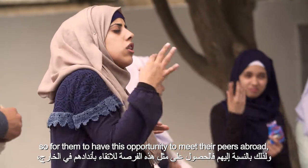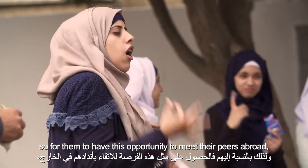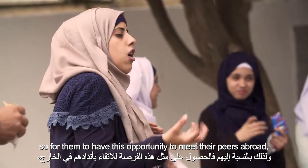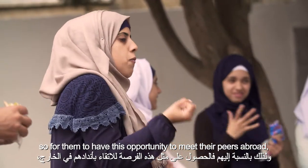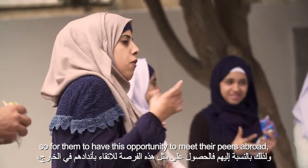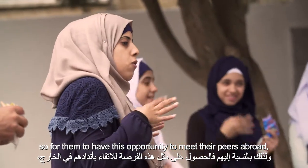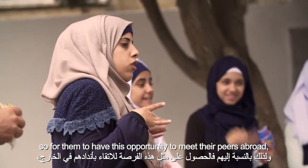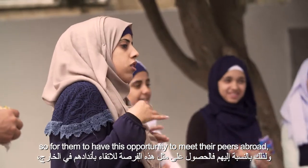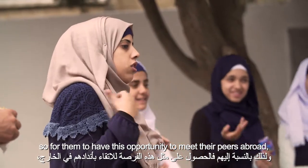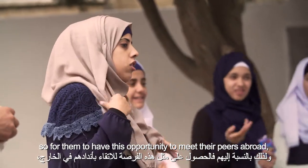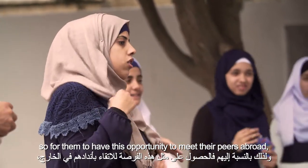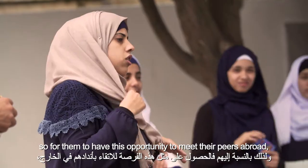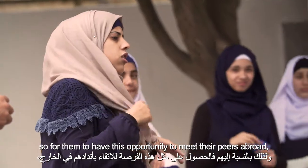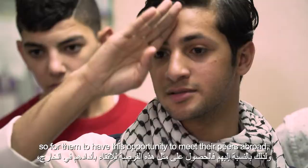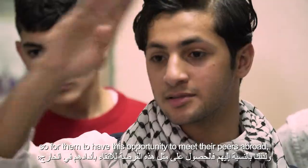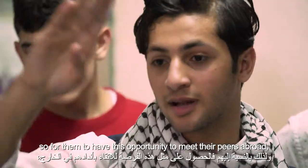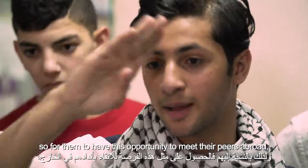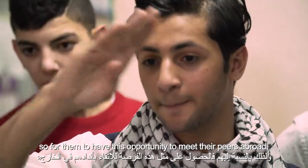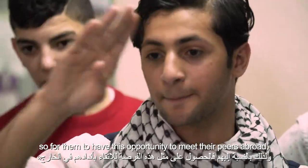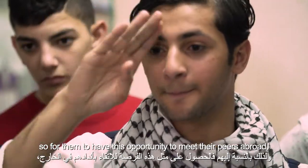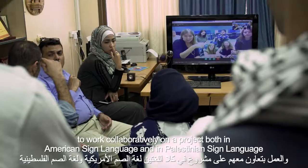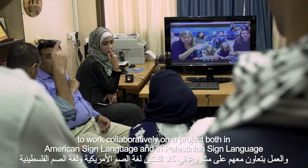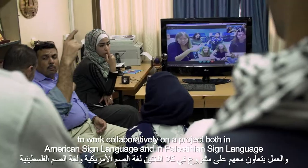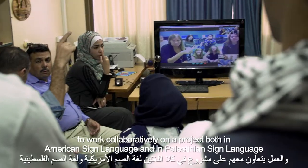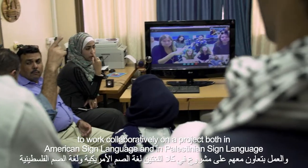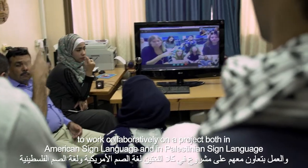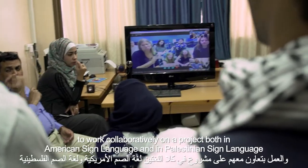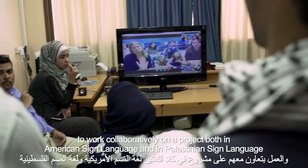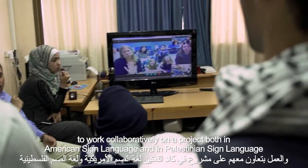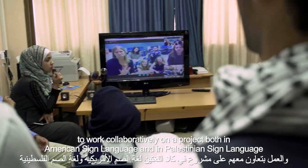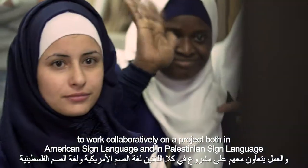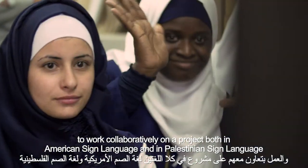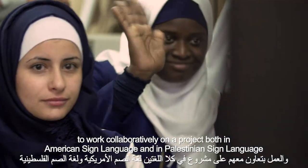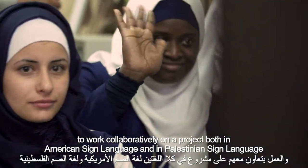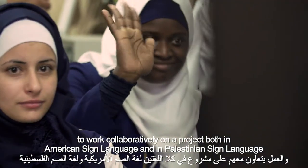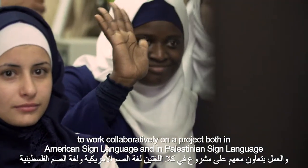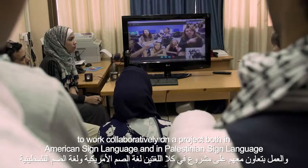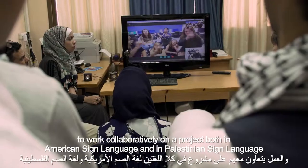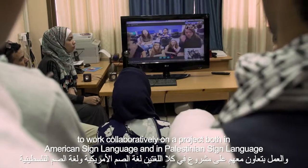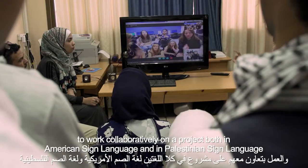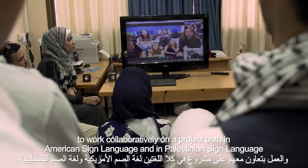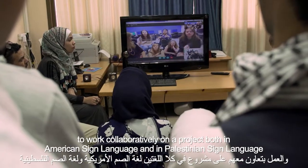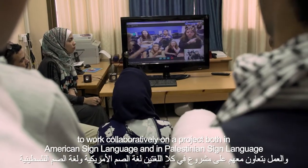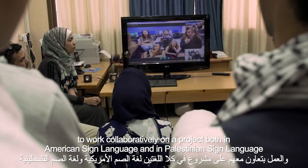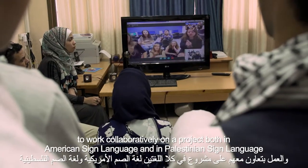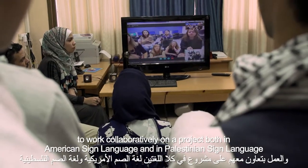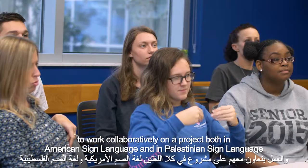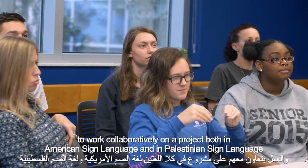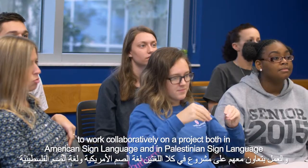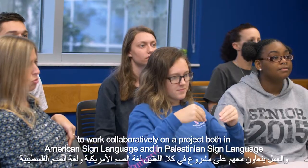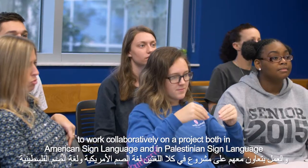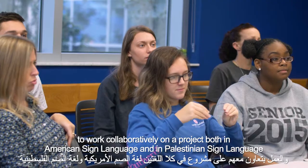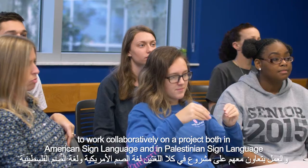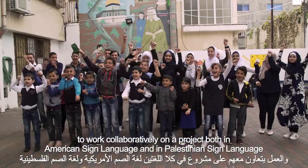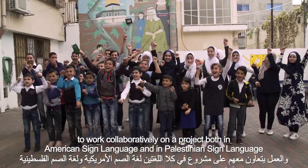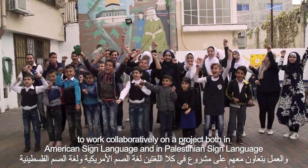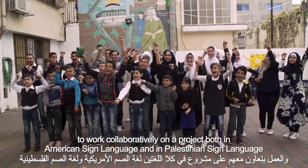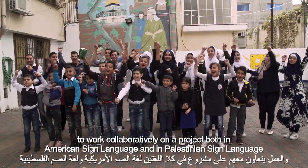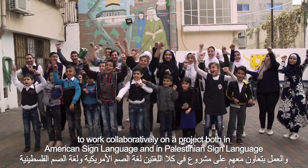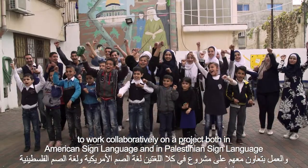opportunity to meet their peers abroad, to work collaboratively on a project both in American Sign Language and in Palestinian Sign